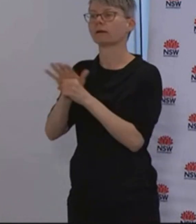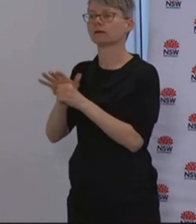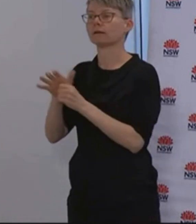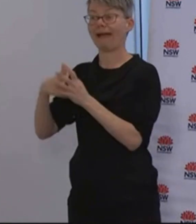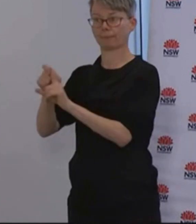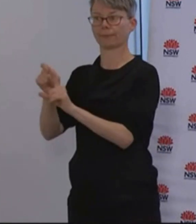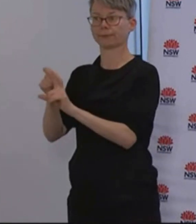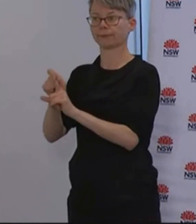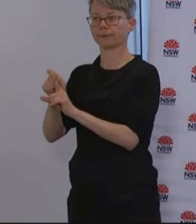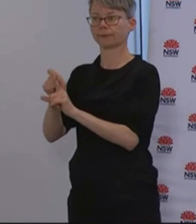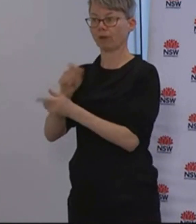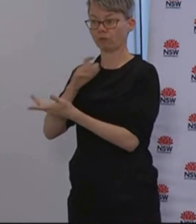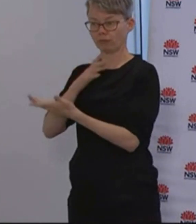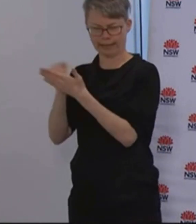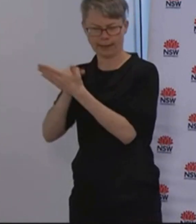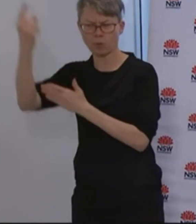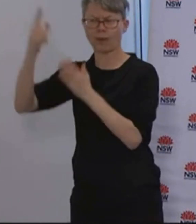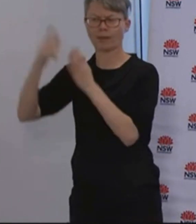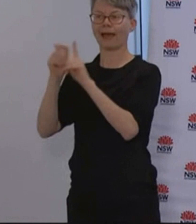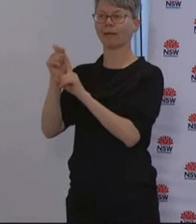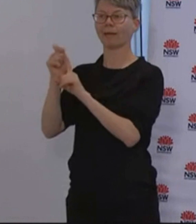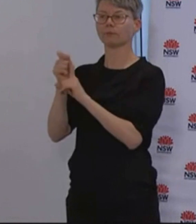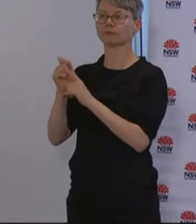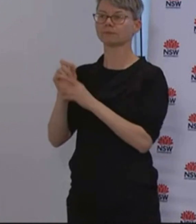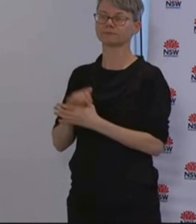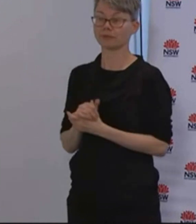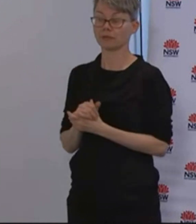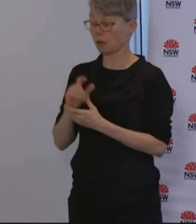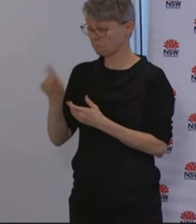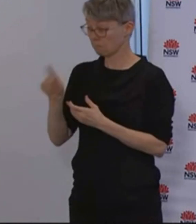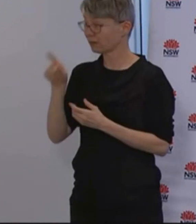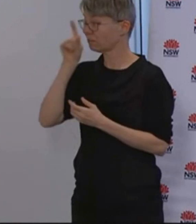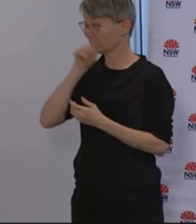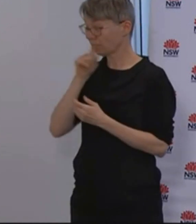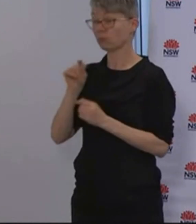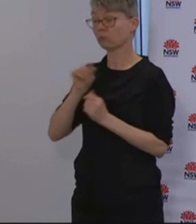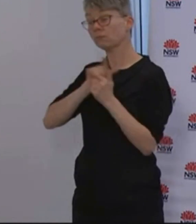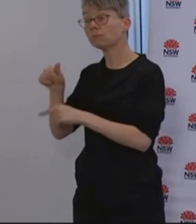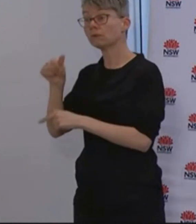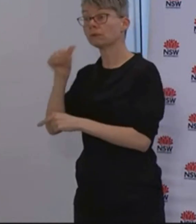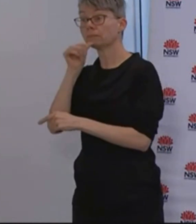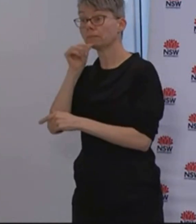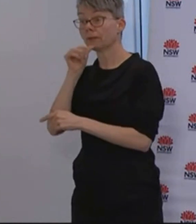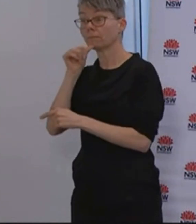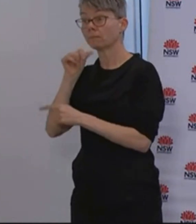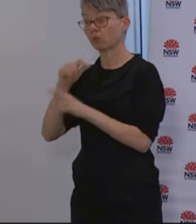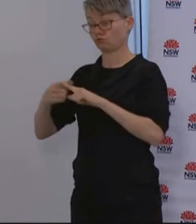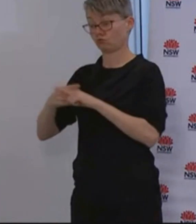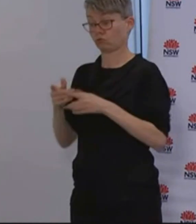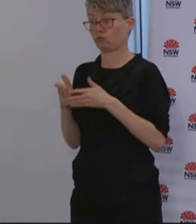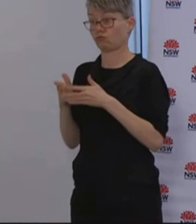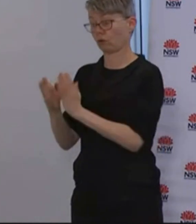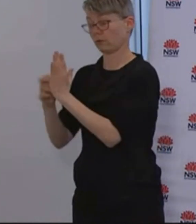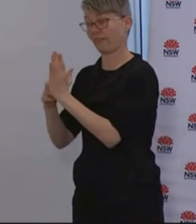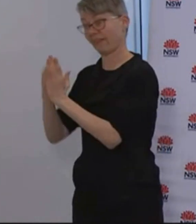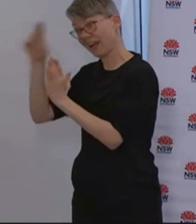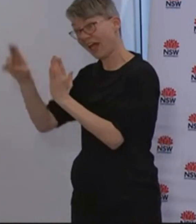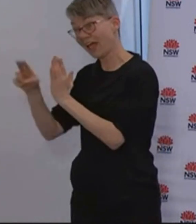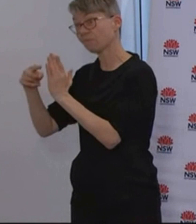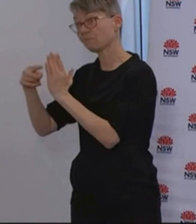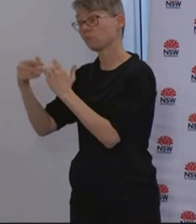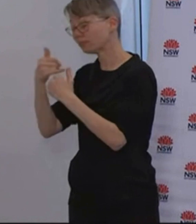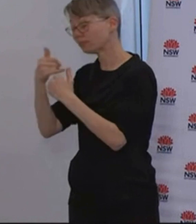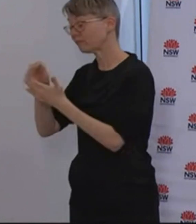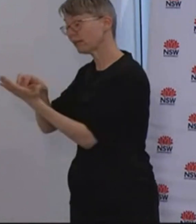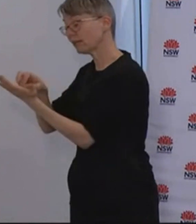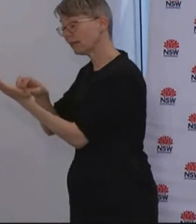feature. Clearly the record keeping and the fact that we were able to identify people who attended the day. But also, can I just say, the